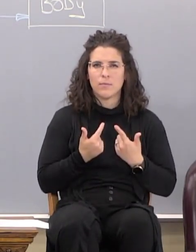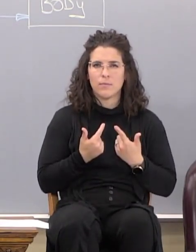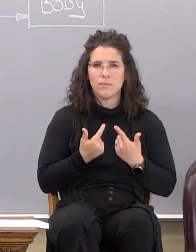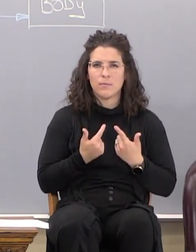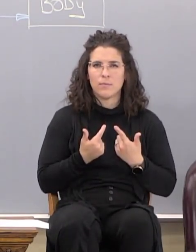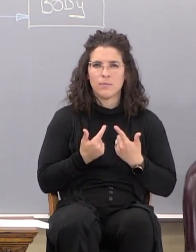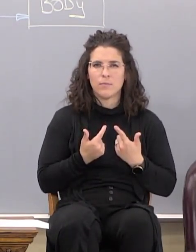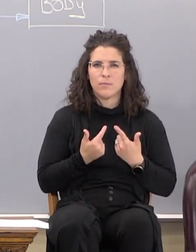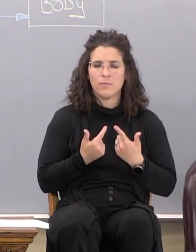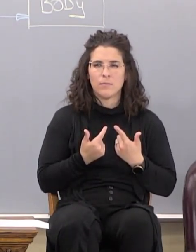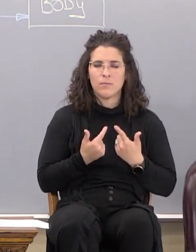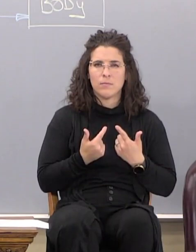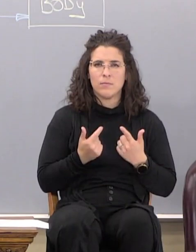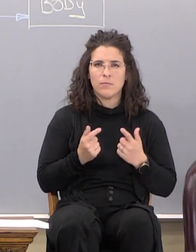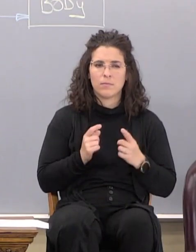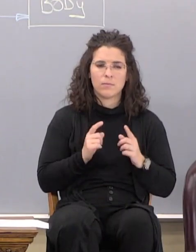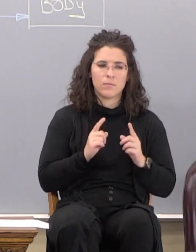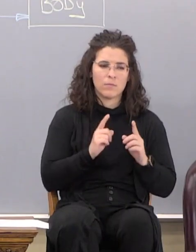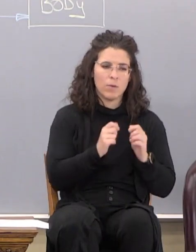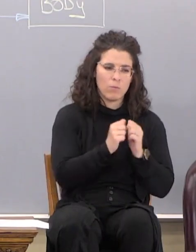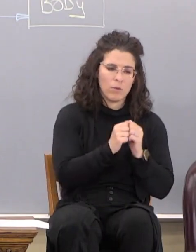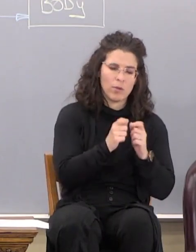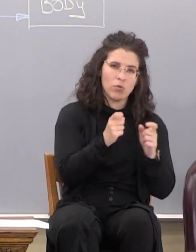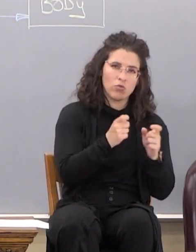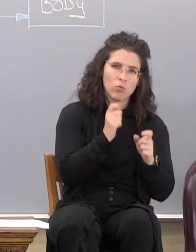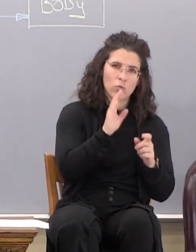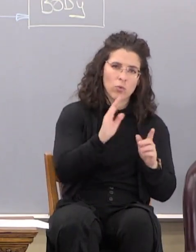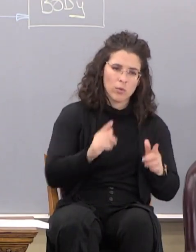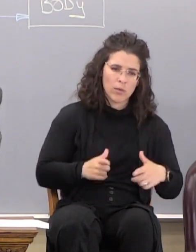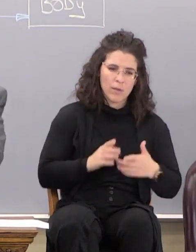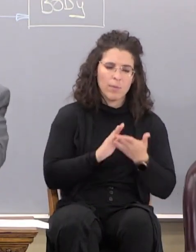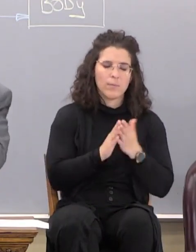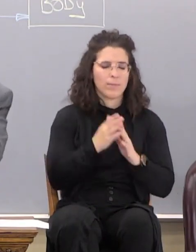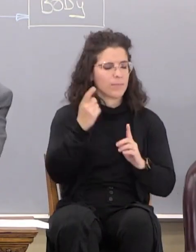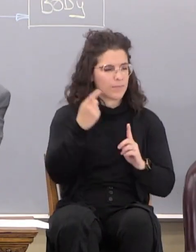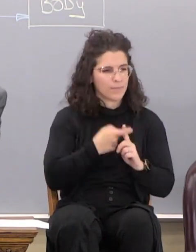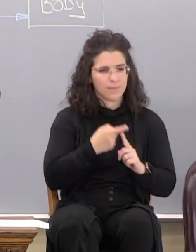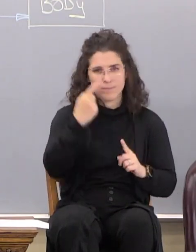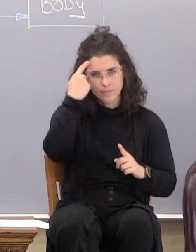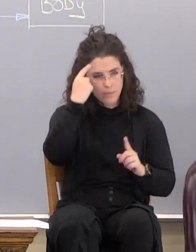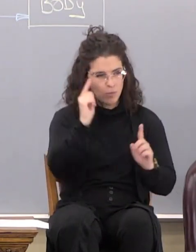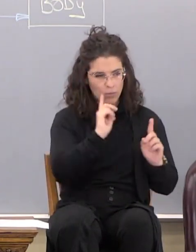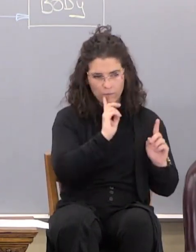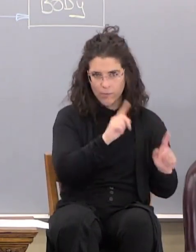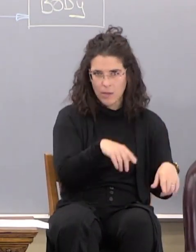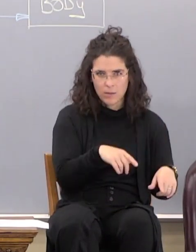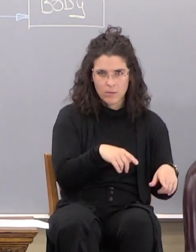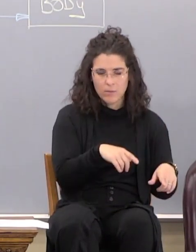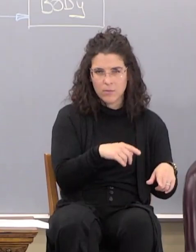become what control your life, because they become the automatic thought response.